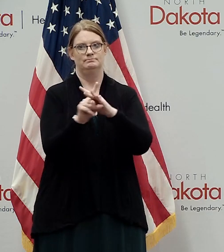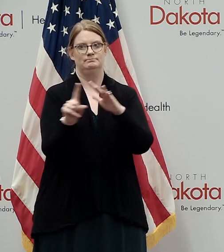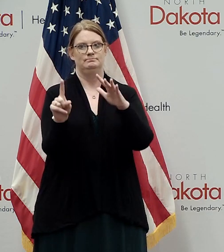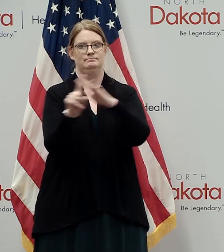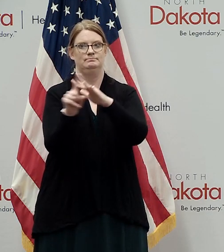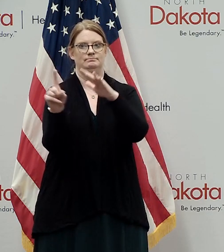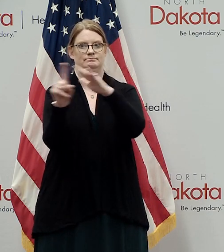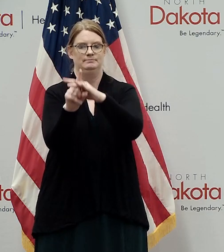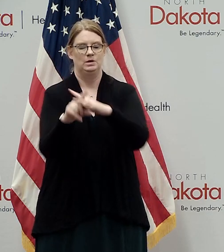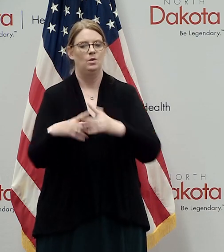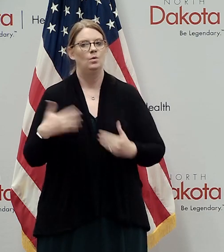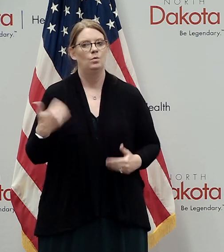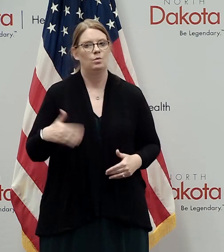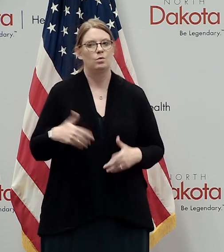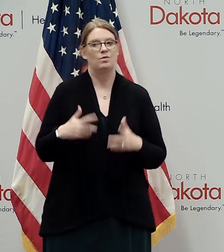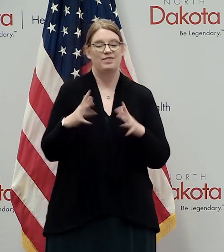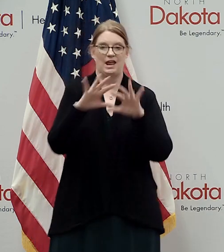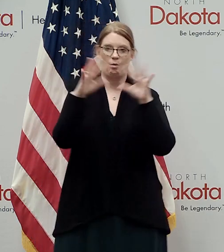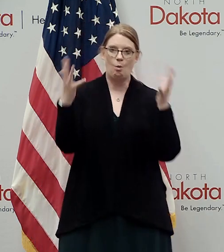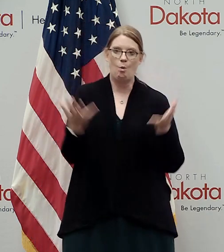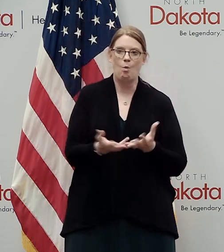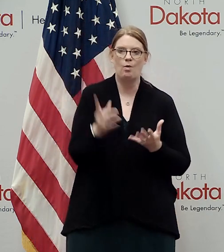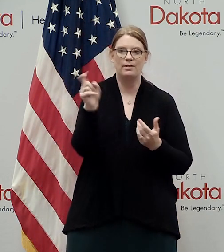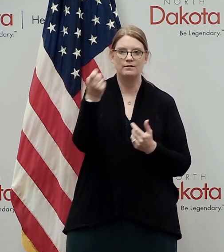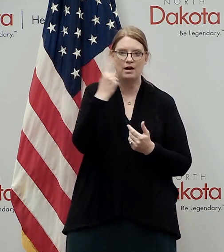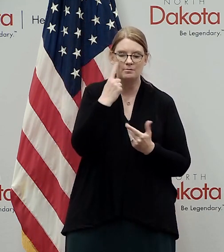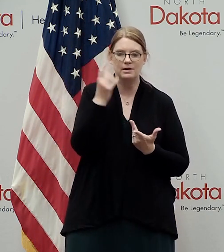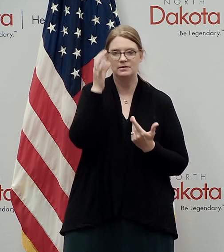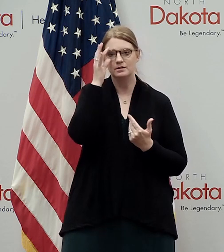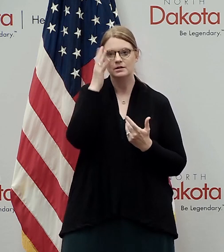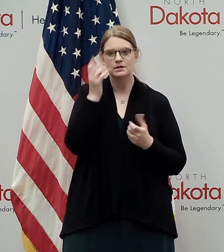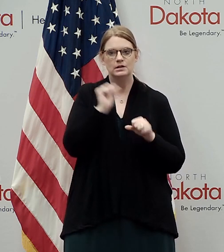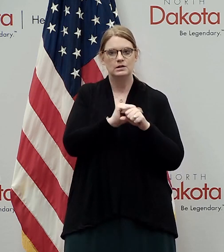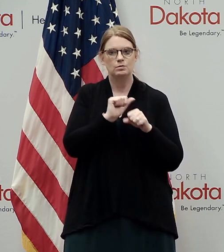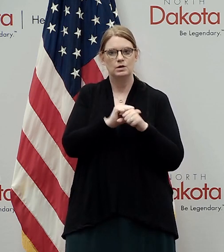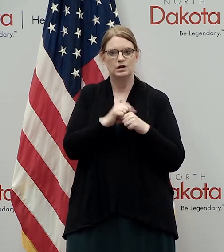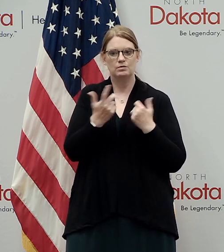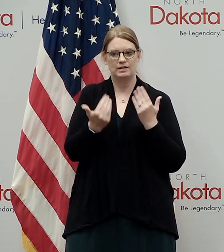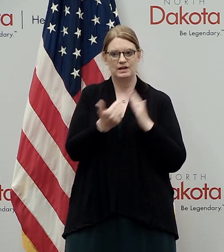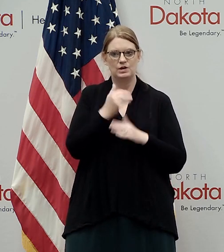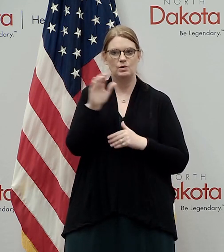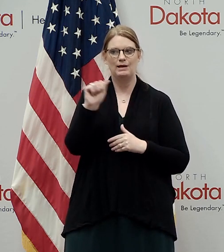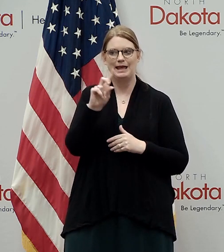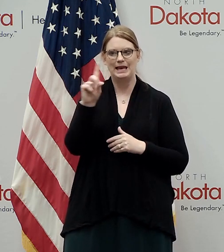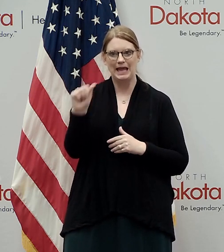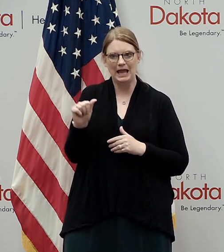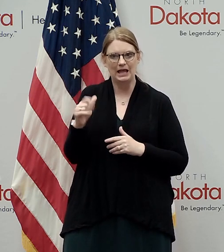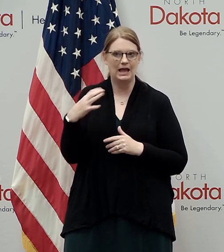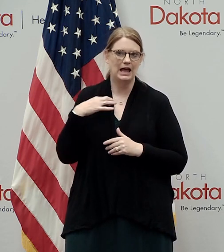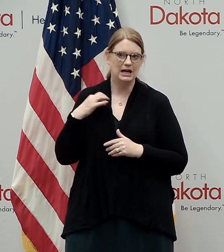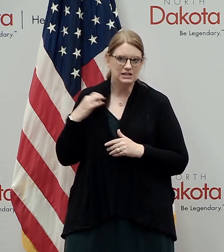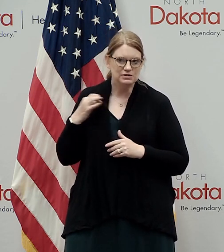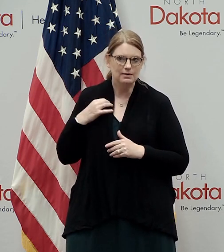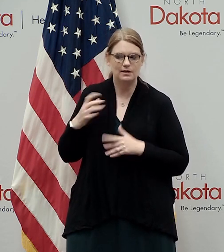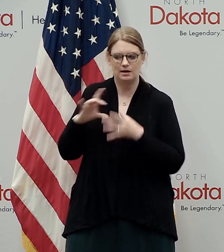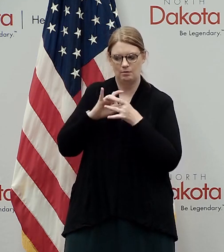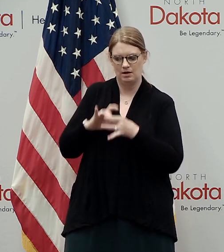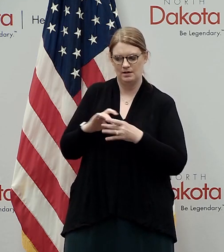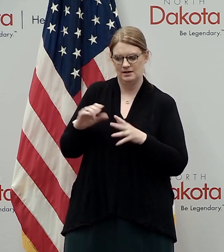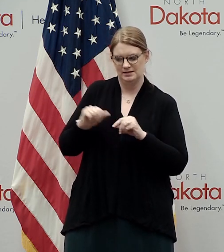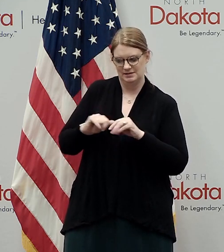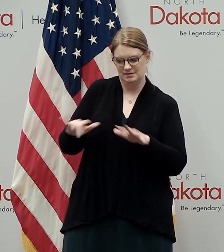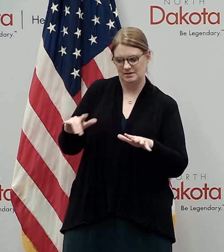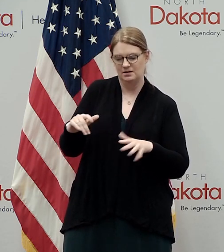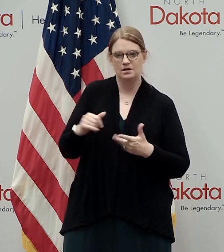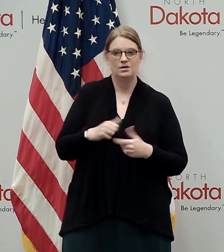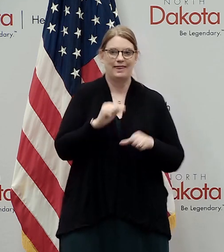government is going to come into play once again as we work through what new ADA eligibility means under this pandemic. What will our